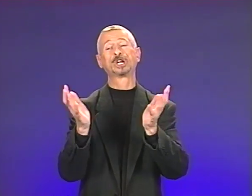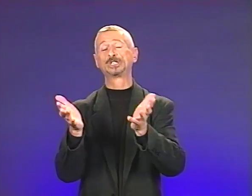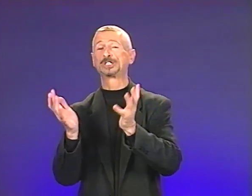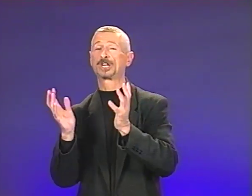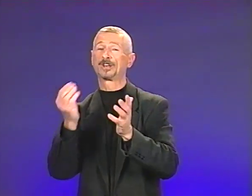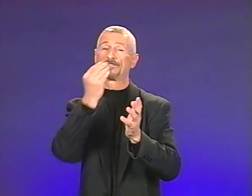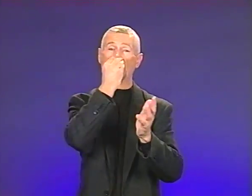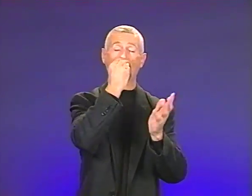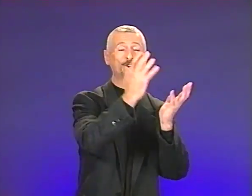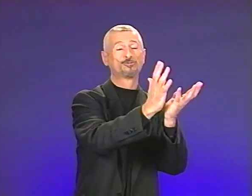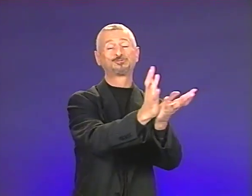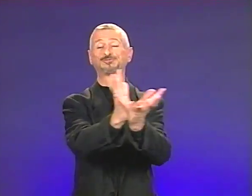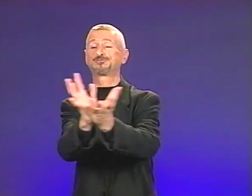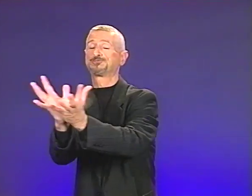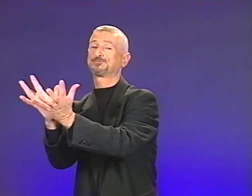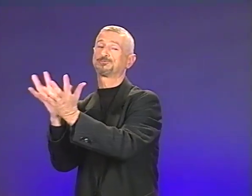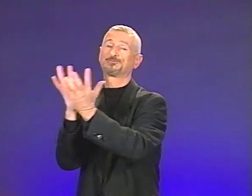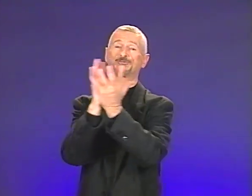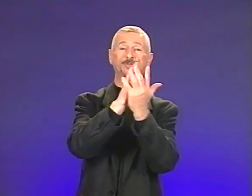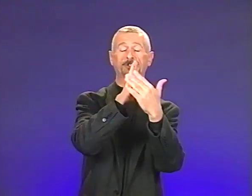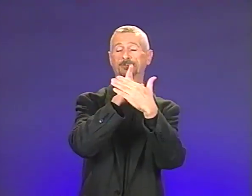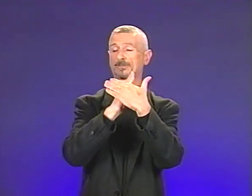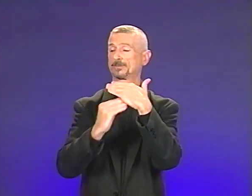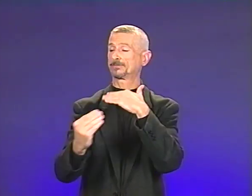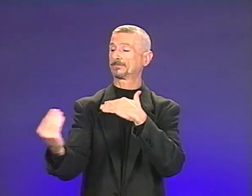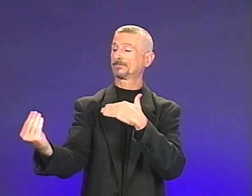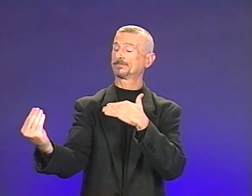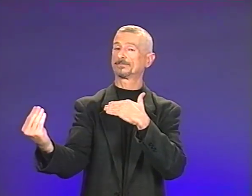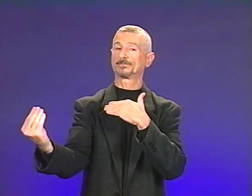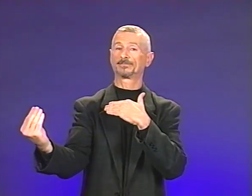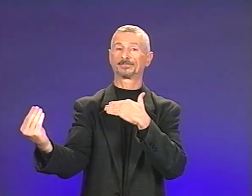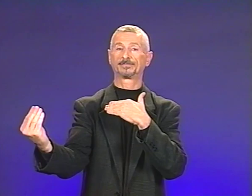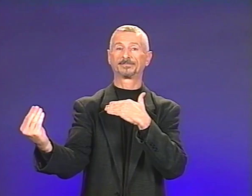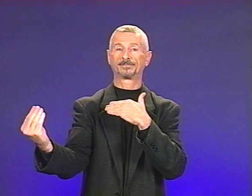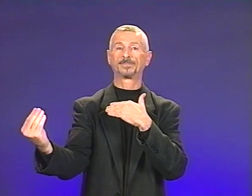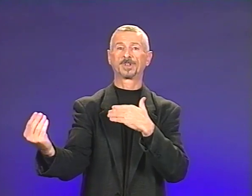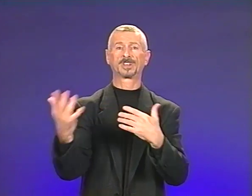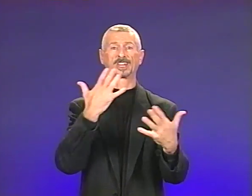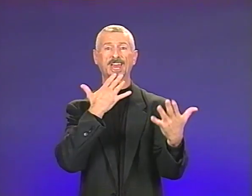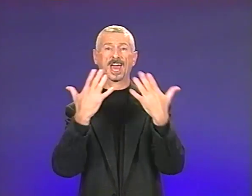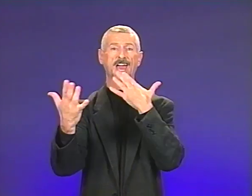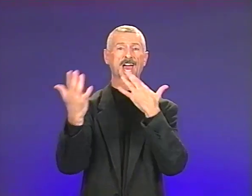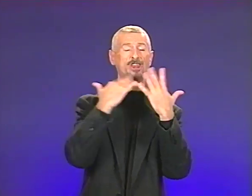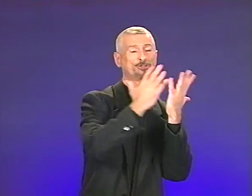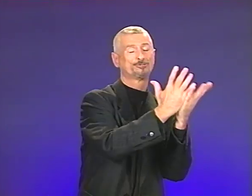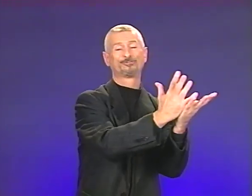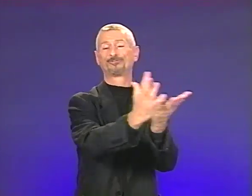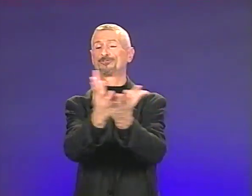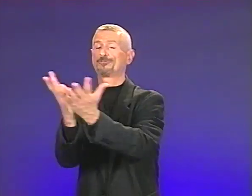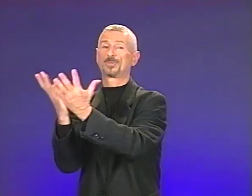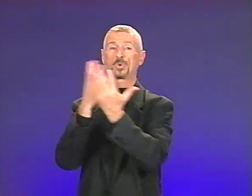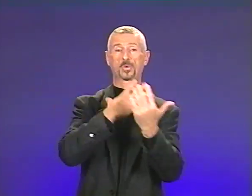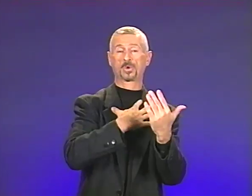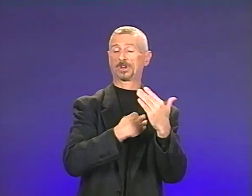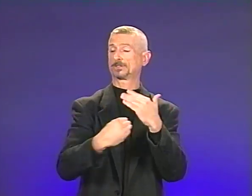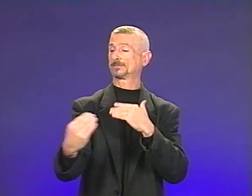Chatting, flowers everywhere, humble rose out there. Colorful flowers